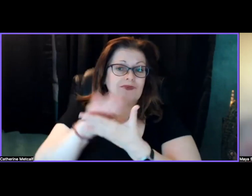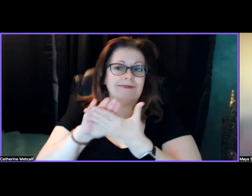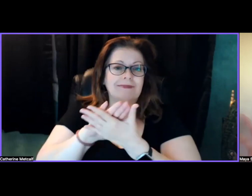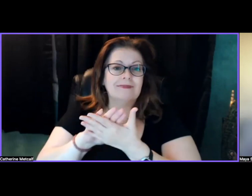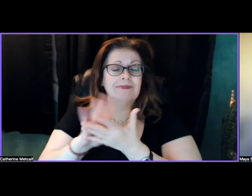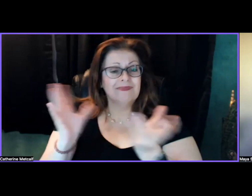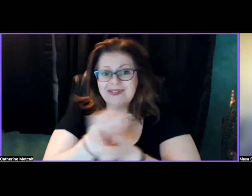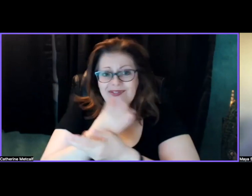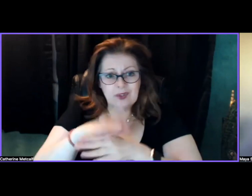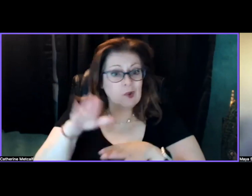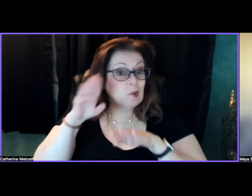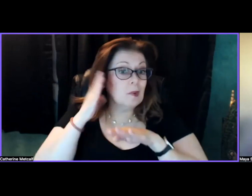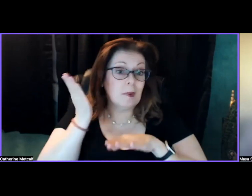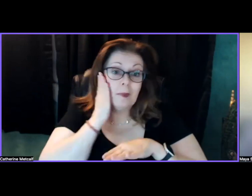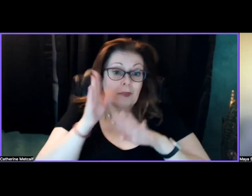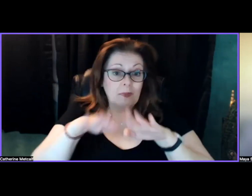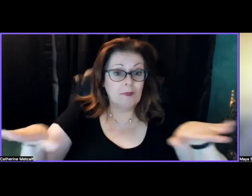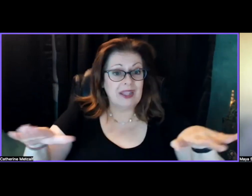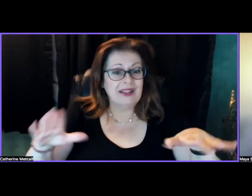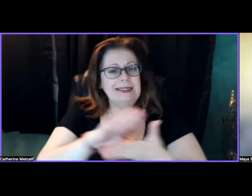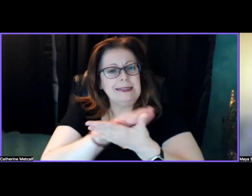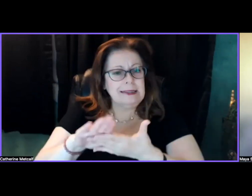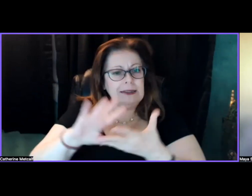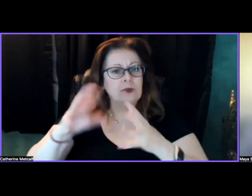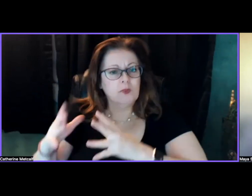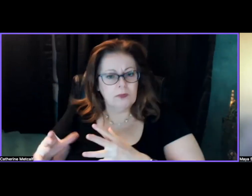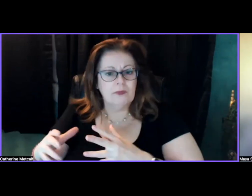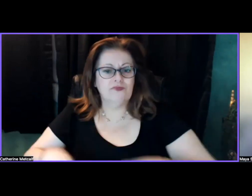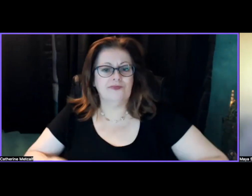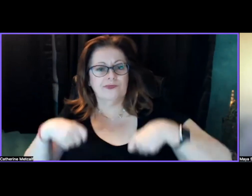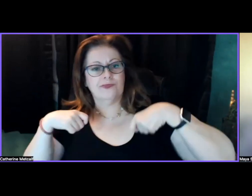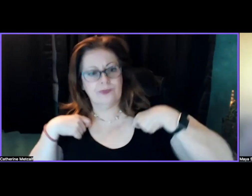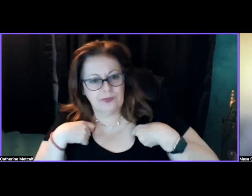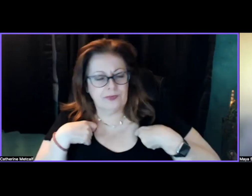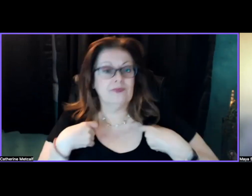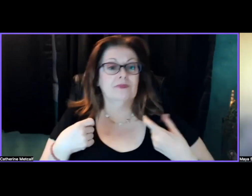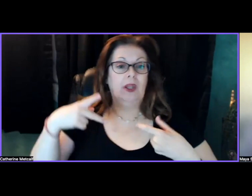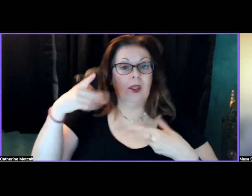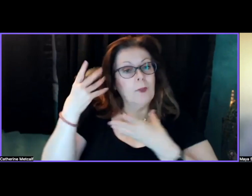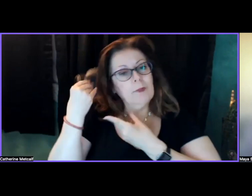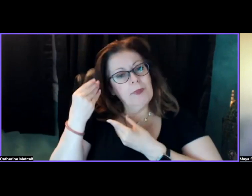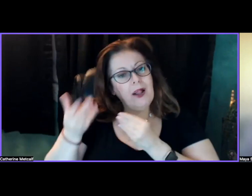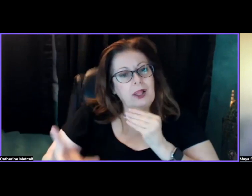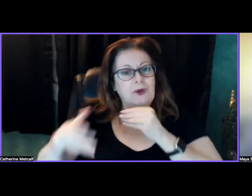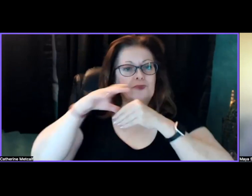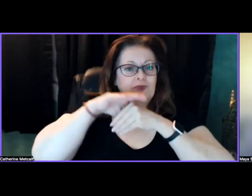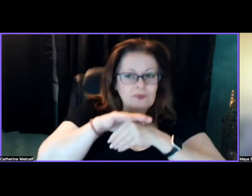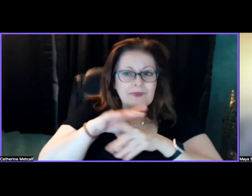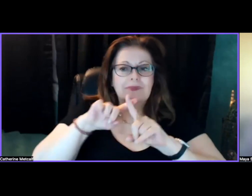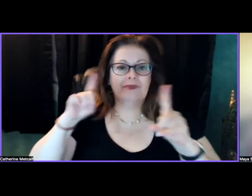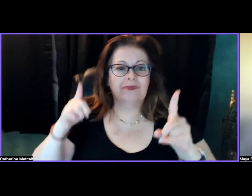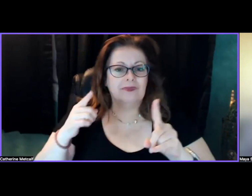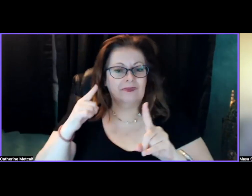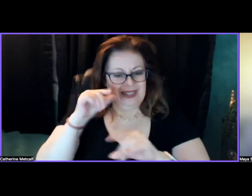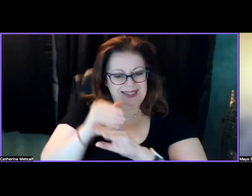Everything in the bed is washed. The navy comforter, synthetic silk pillowcases. The night before, I had gone into the forest